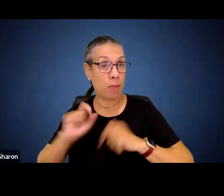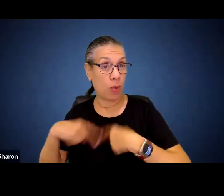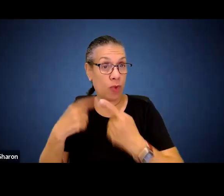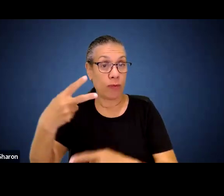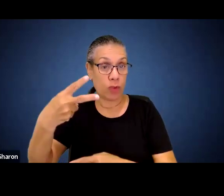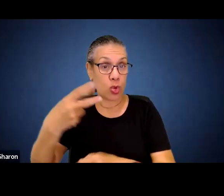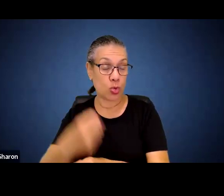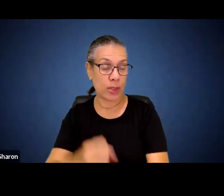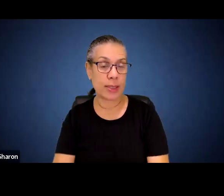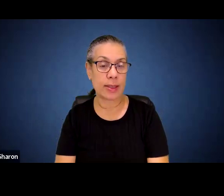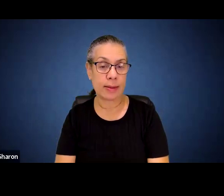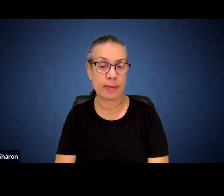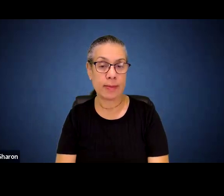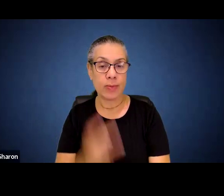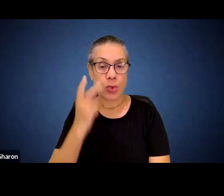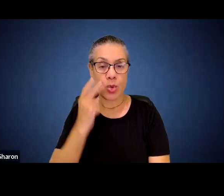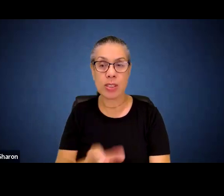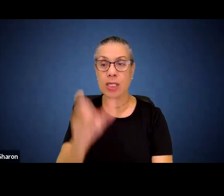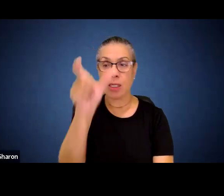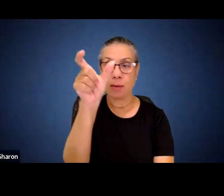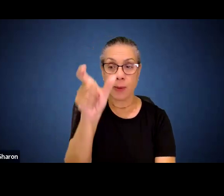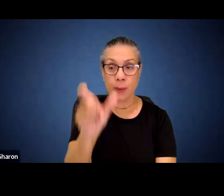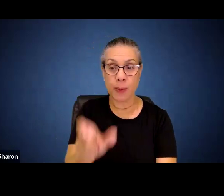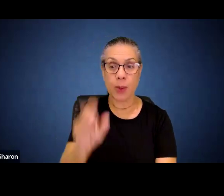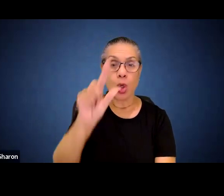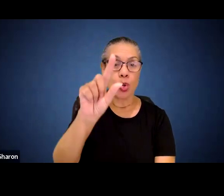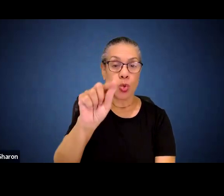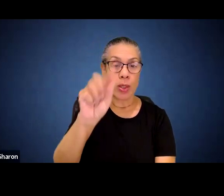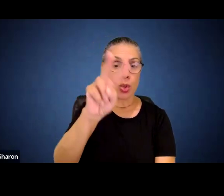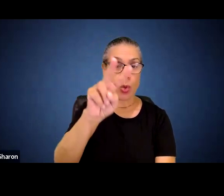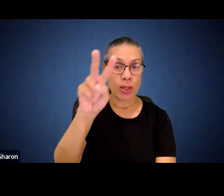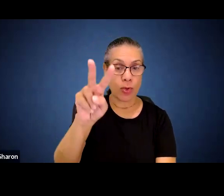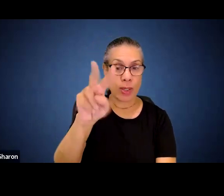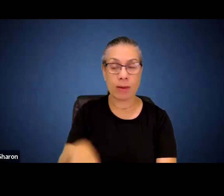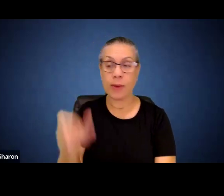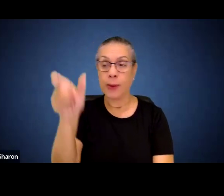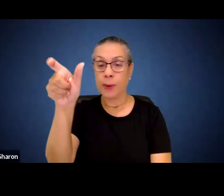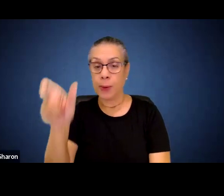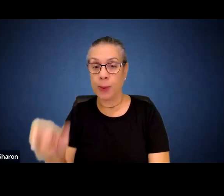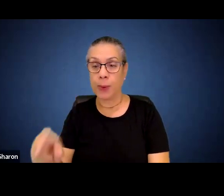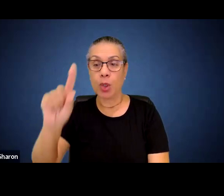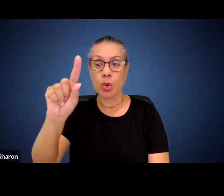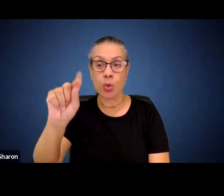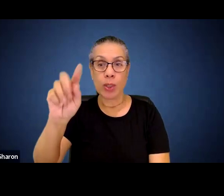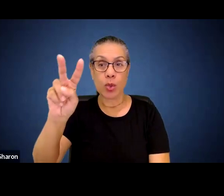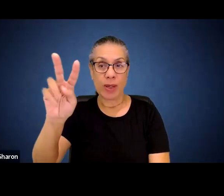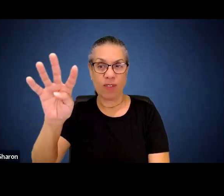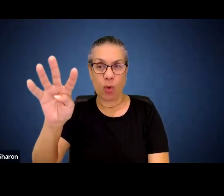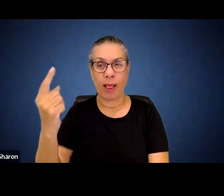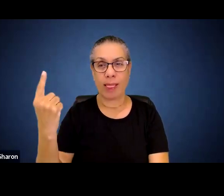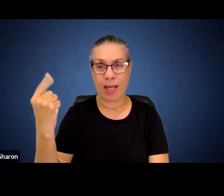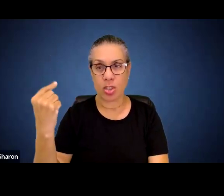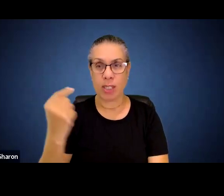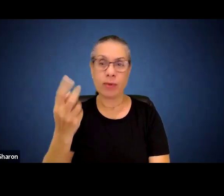years. You see a column for 2023, 2 years ago, and 2024, last year.